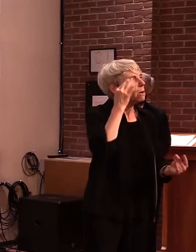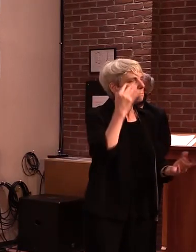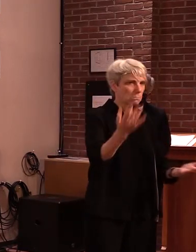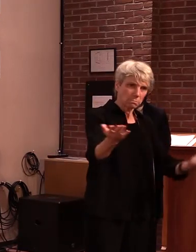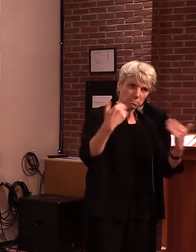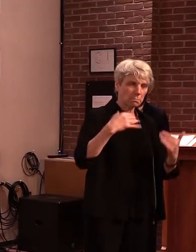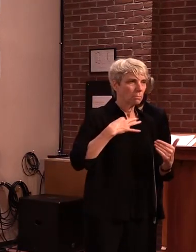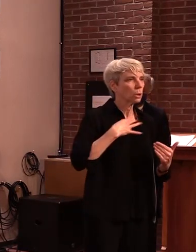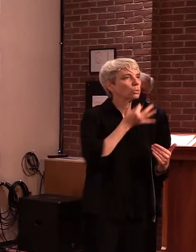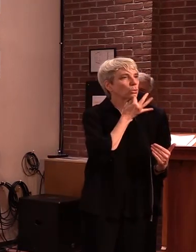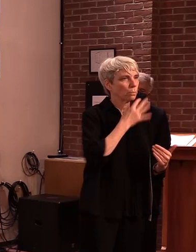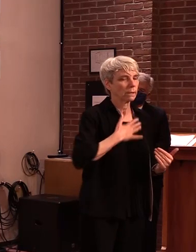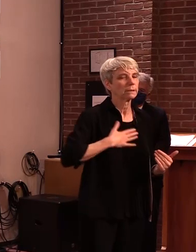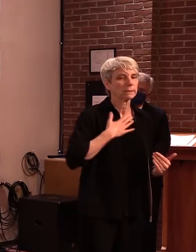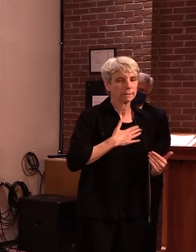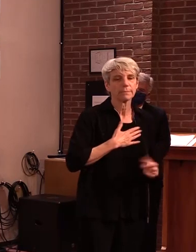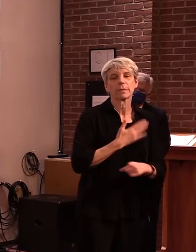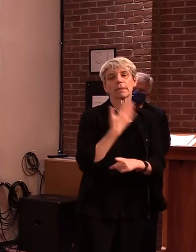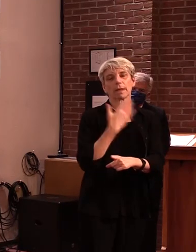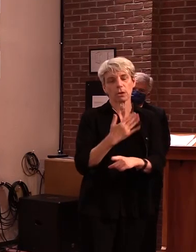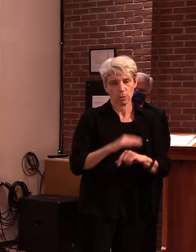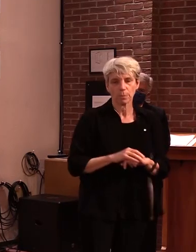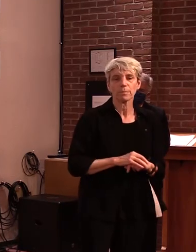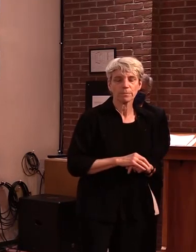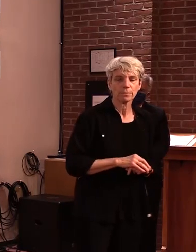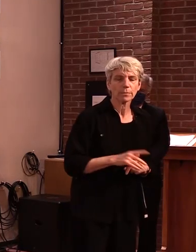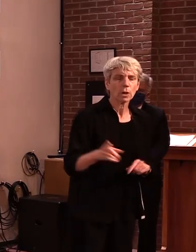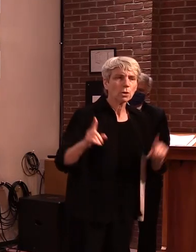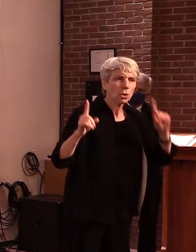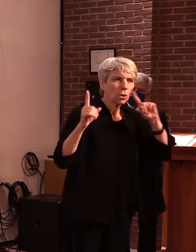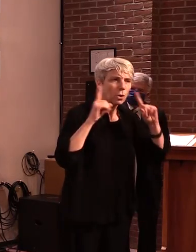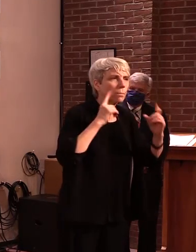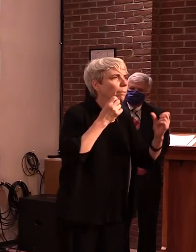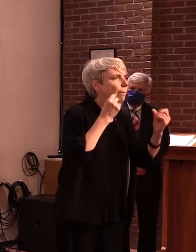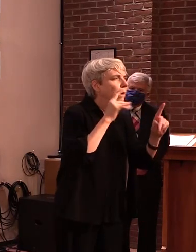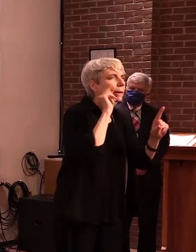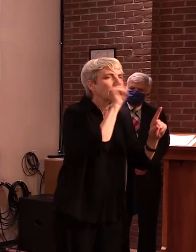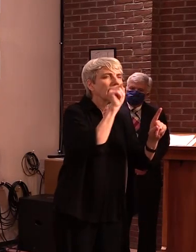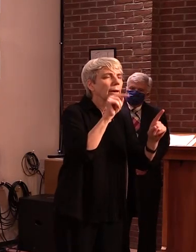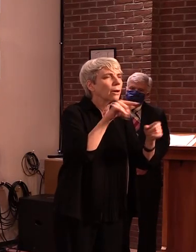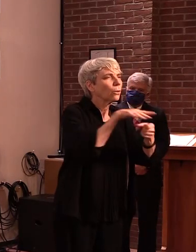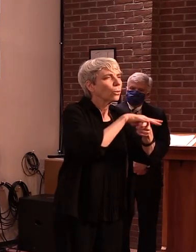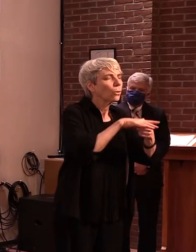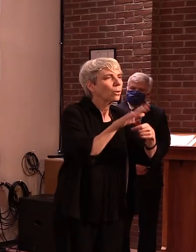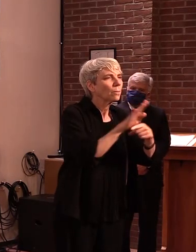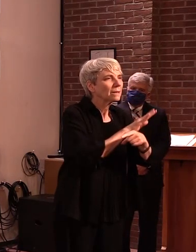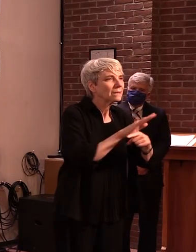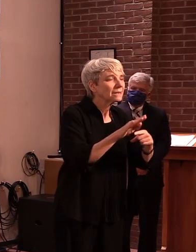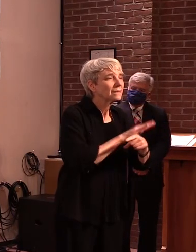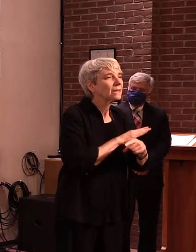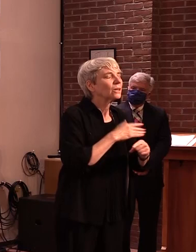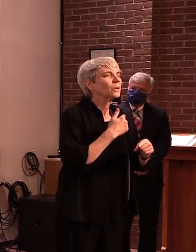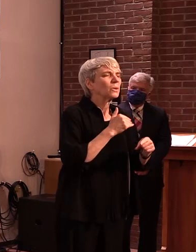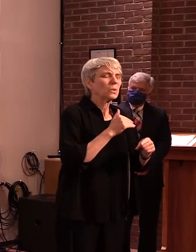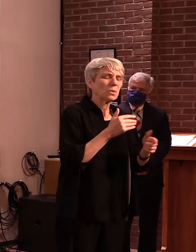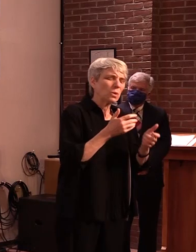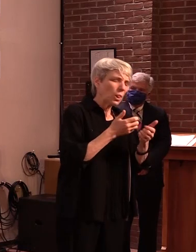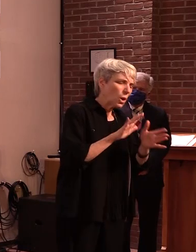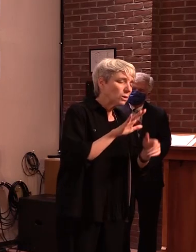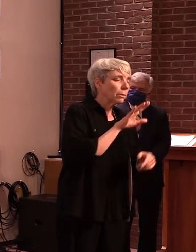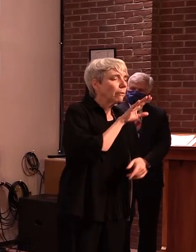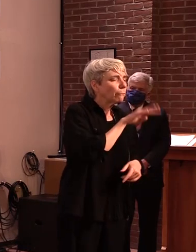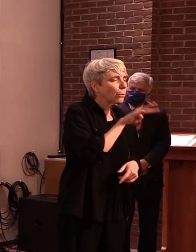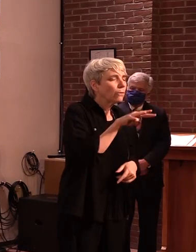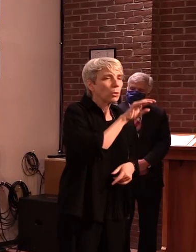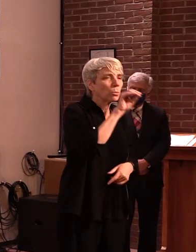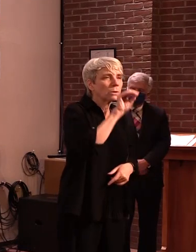in. Thank you for that. I think the issue is for many of our local businesses is they may have had a 44% reduction